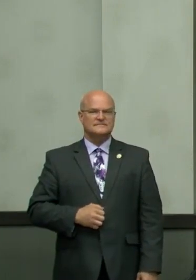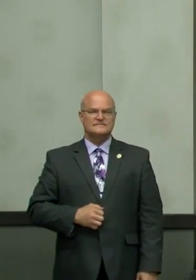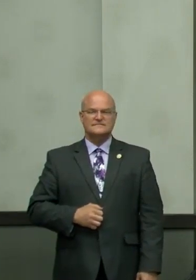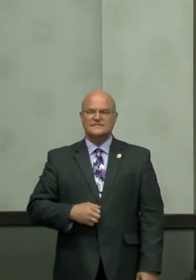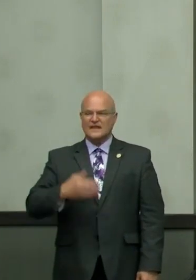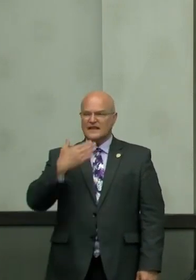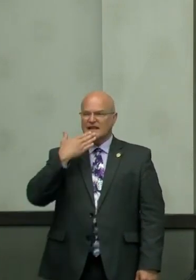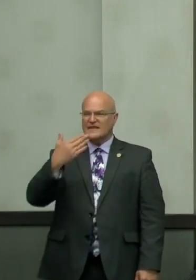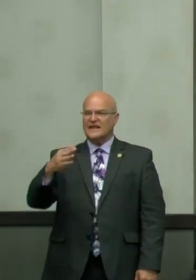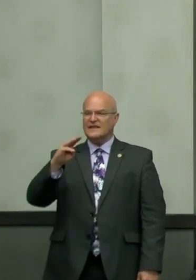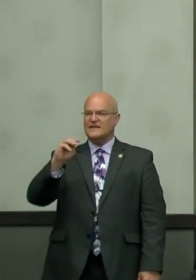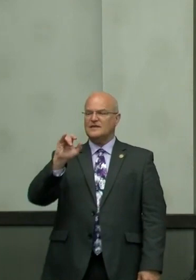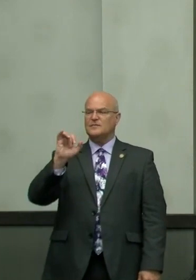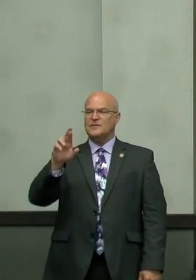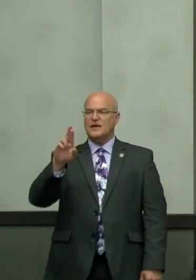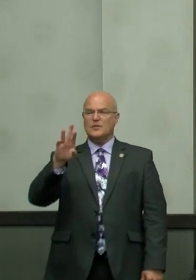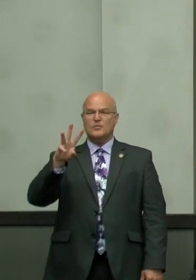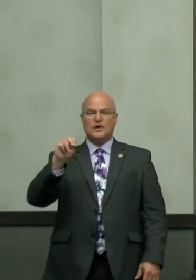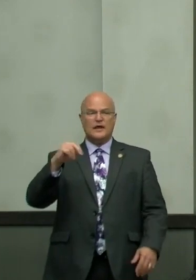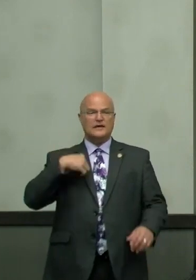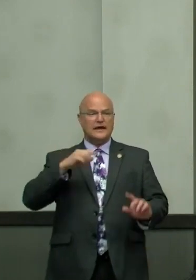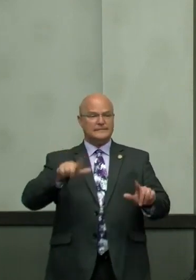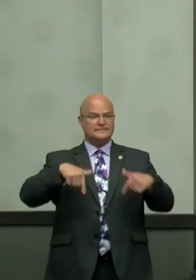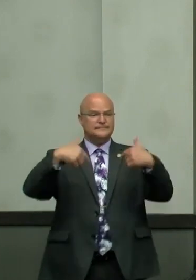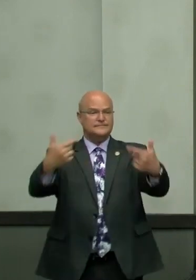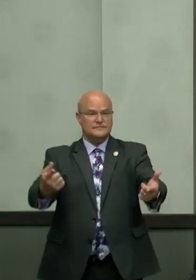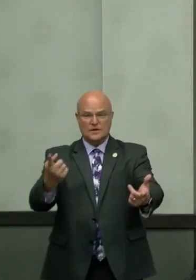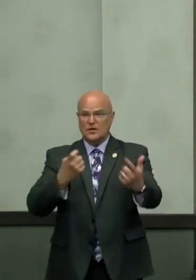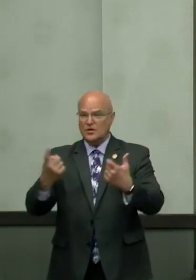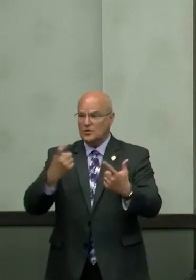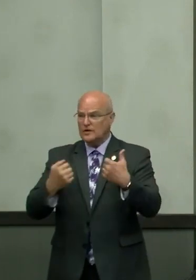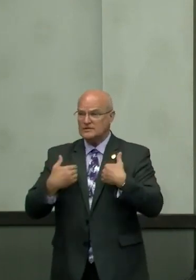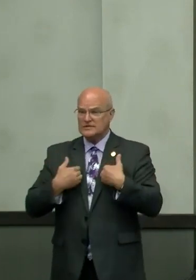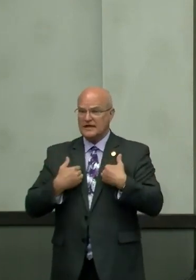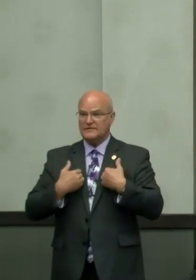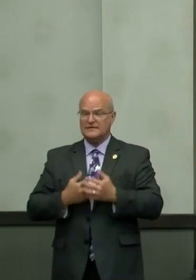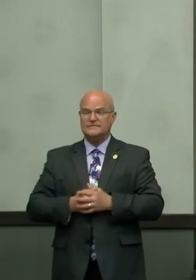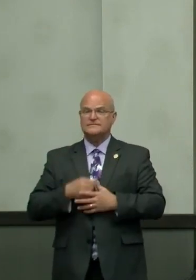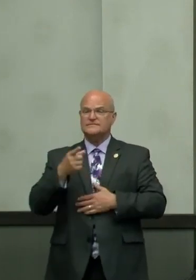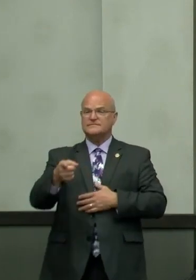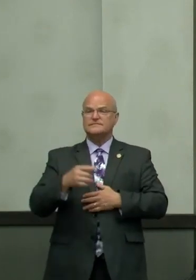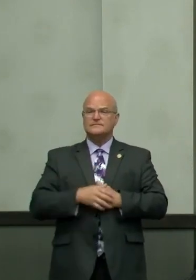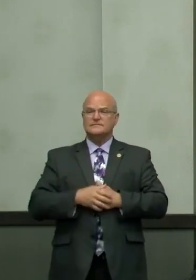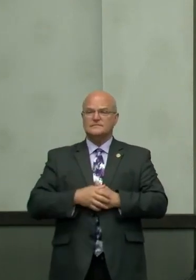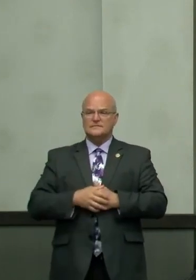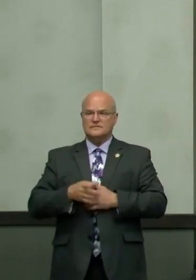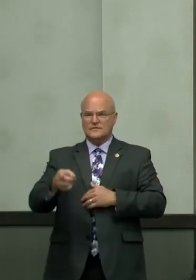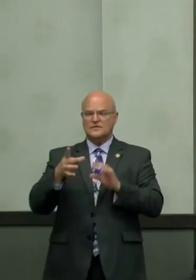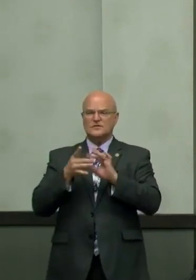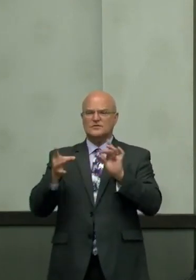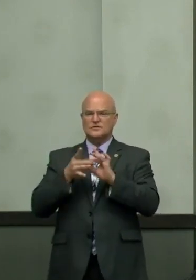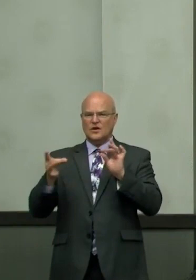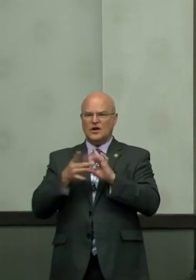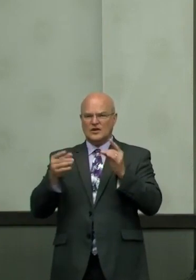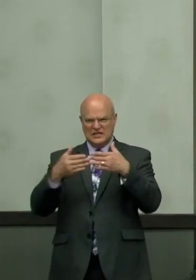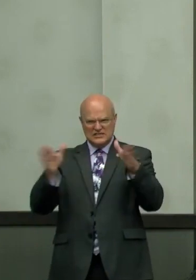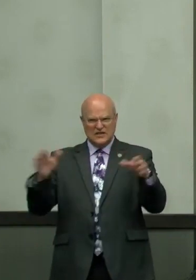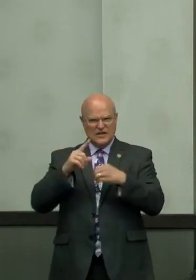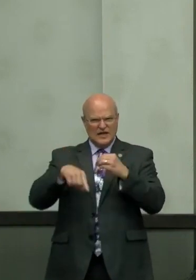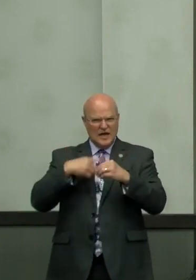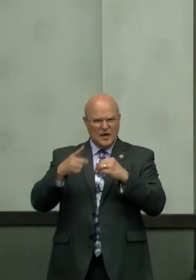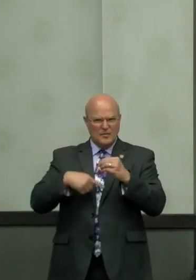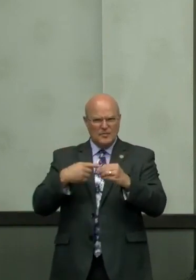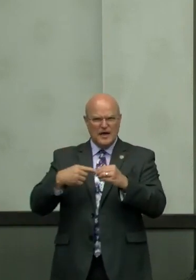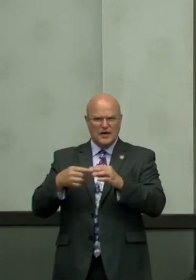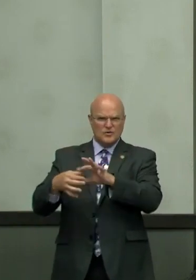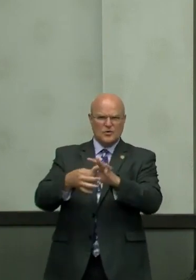Thank you, Mayor Brown. And with that, I'll turn it over to any questions from the media. Yes. Can you speak generally